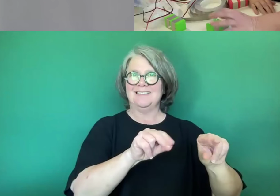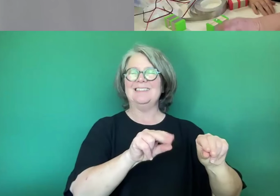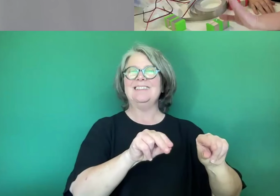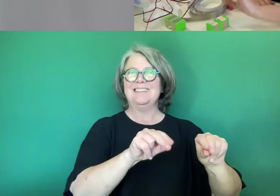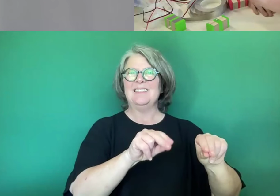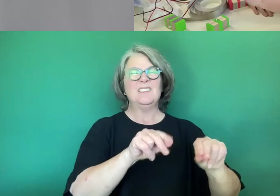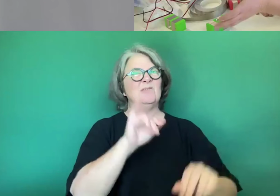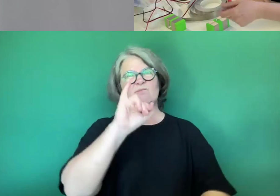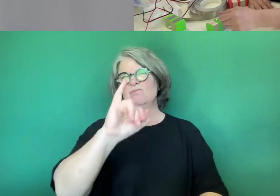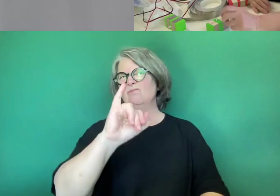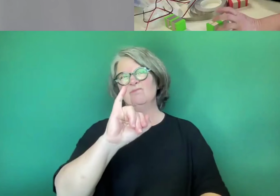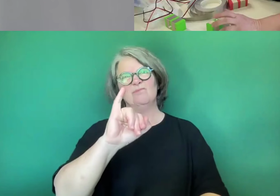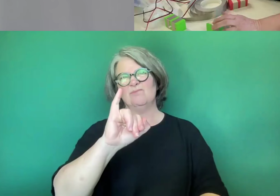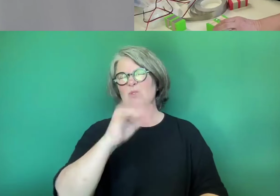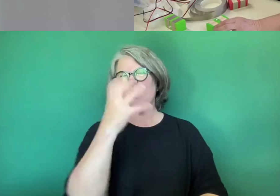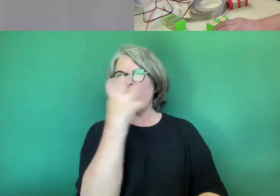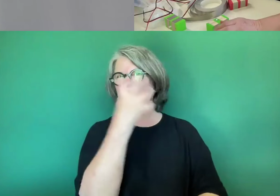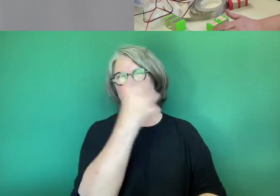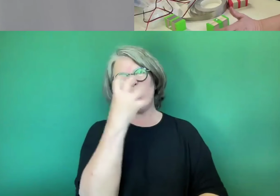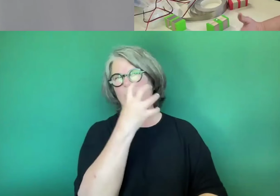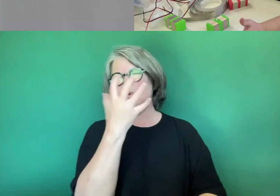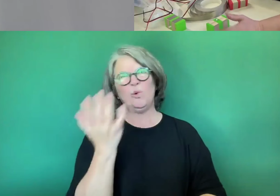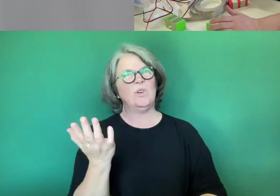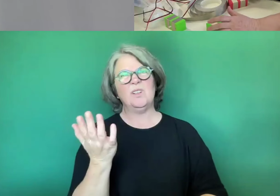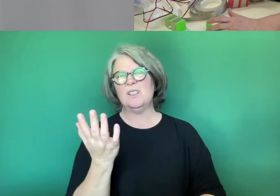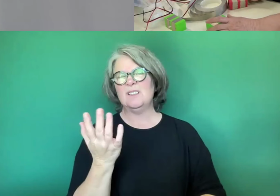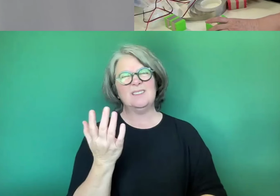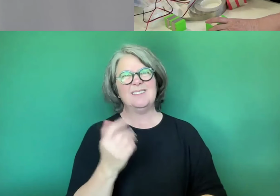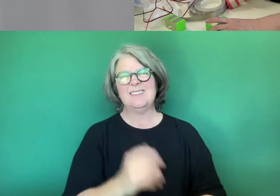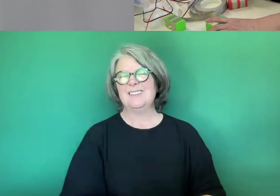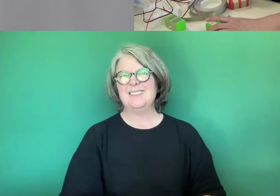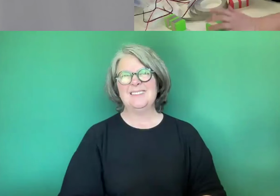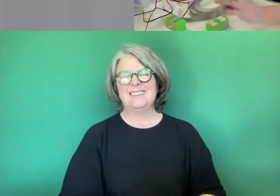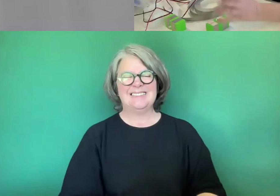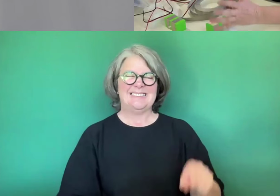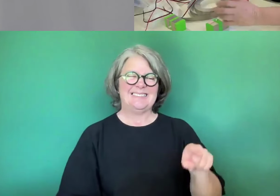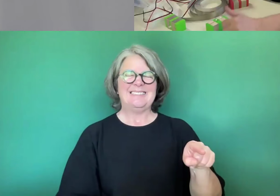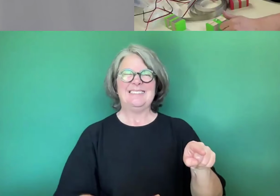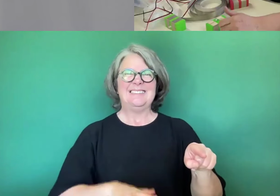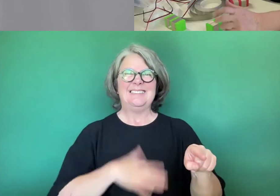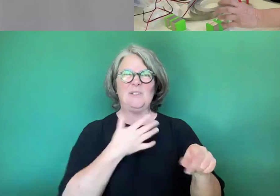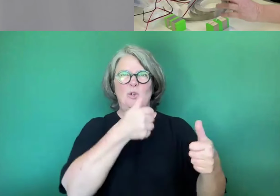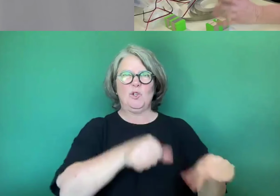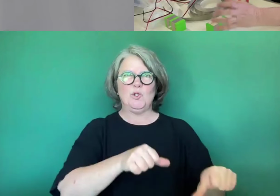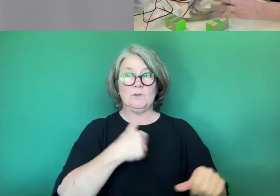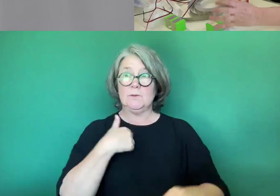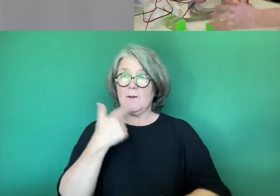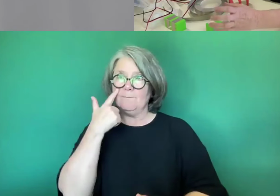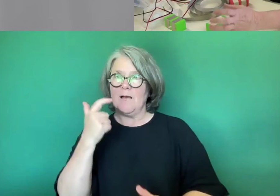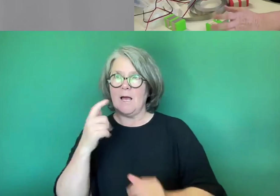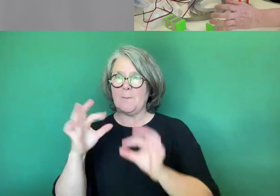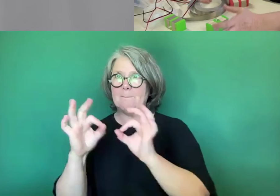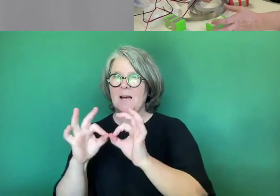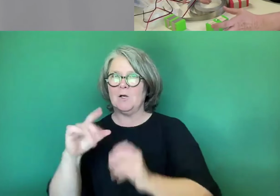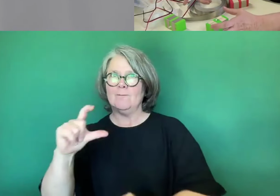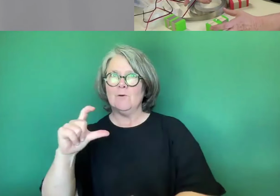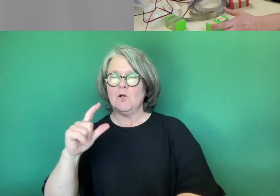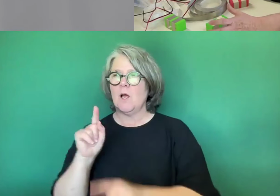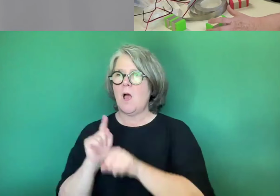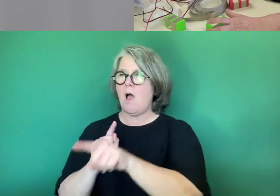They're evil. I've been trying to get rid of them and haven't come up with a good way. Found the buck converters and went, this actually solves